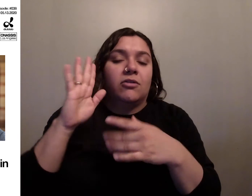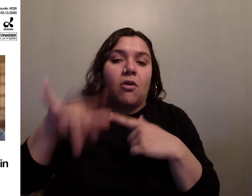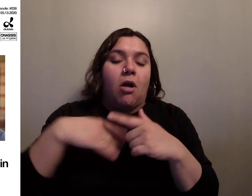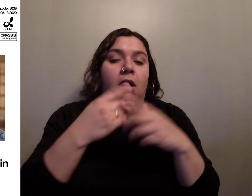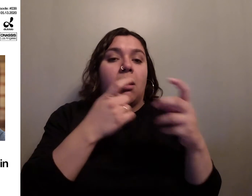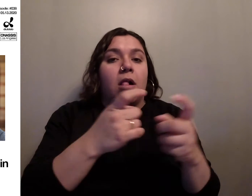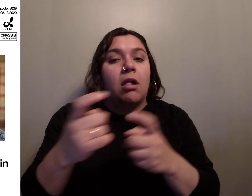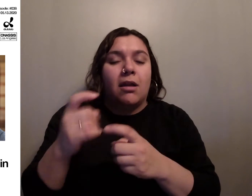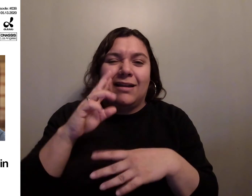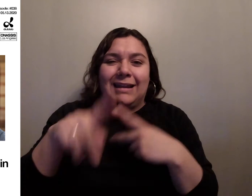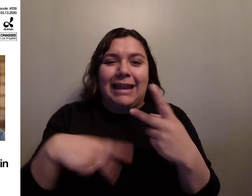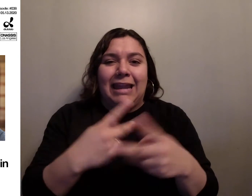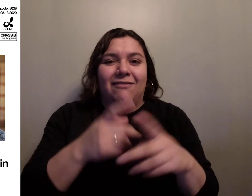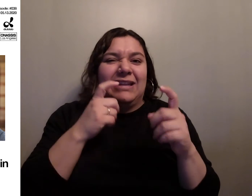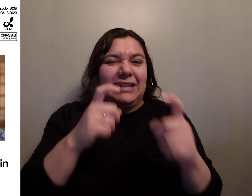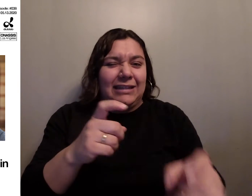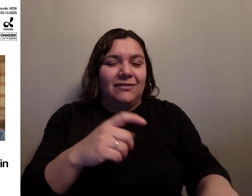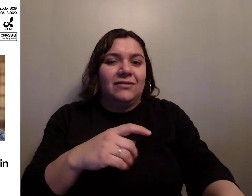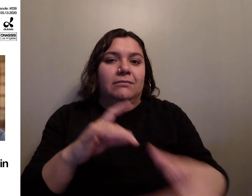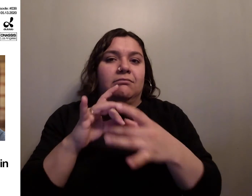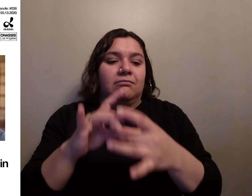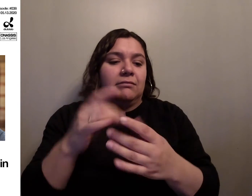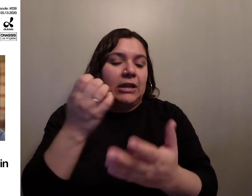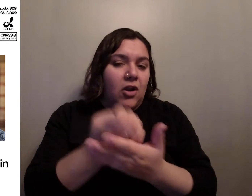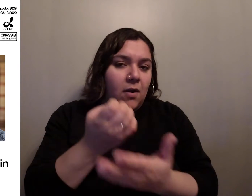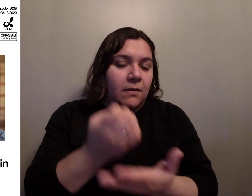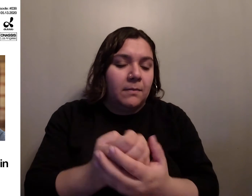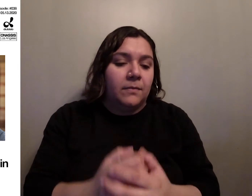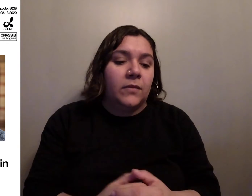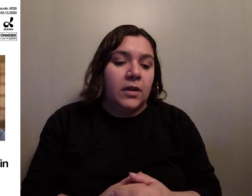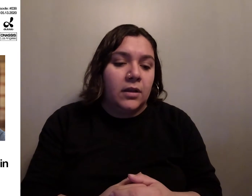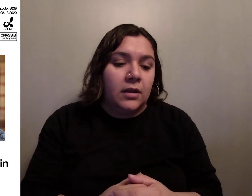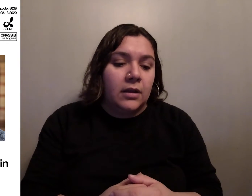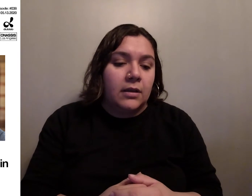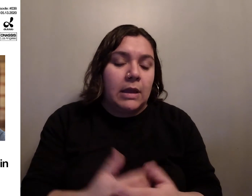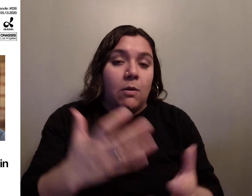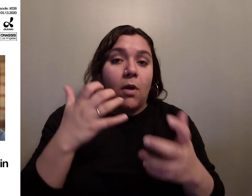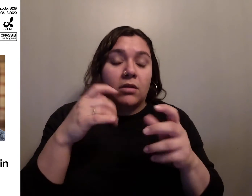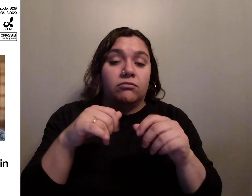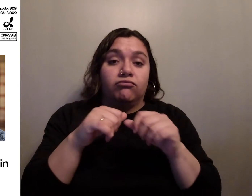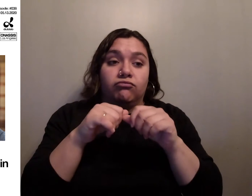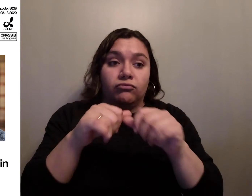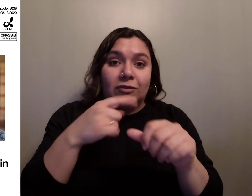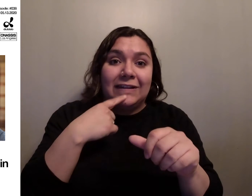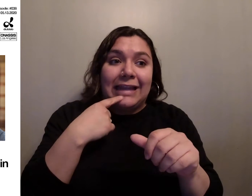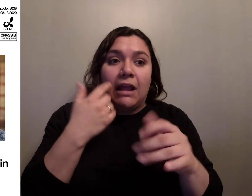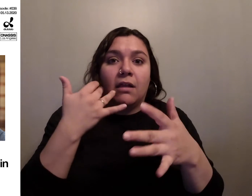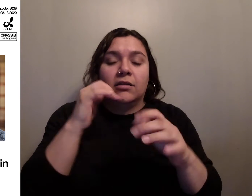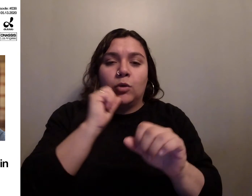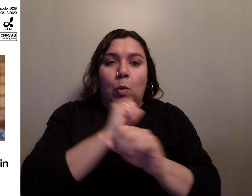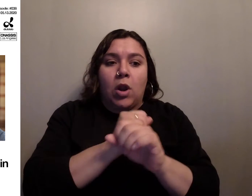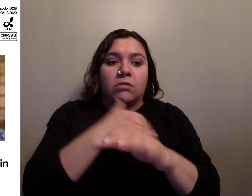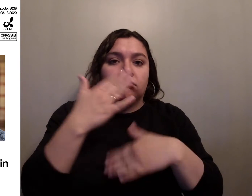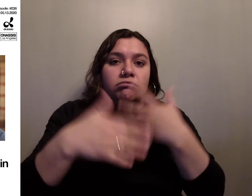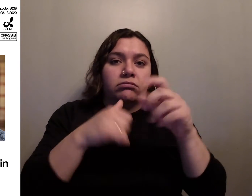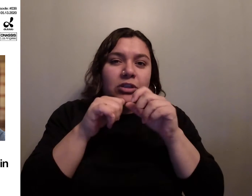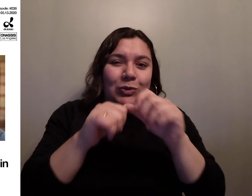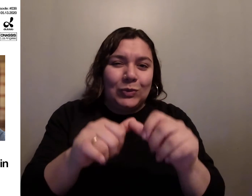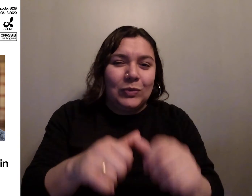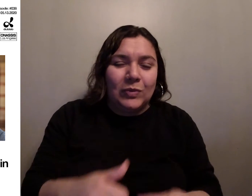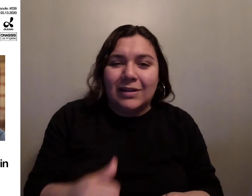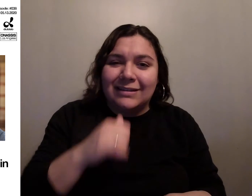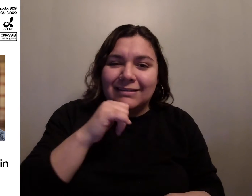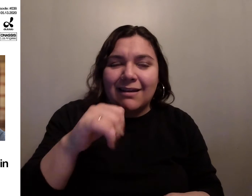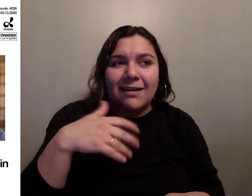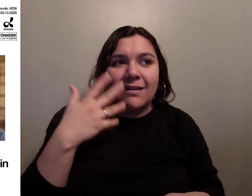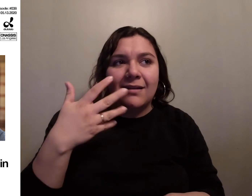scales of those tickets or contributions are all a kind of gift-based economy that is there to fall forward towards saying,